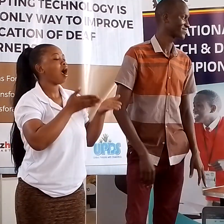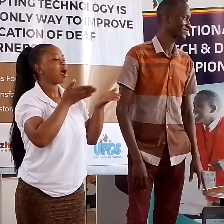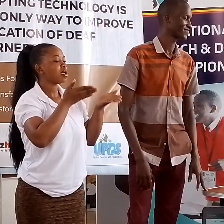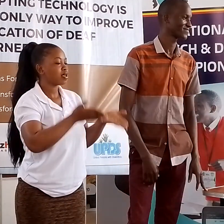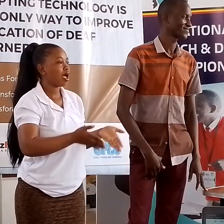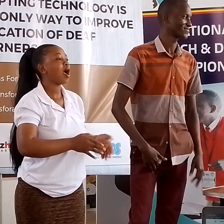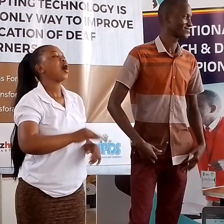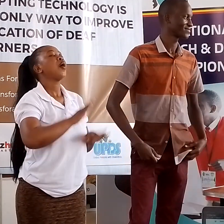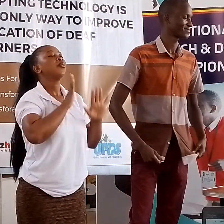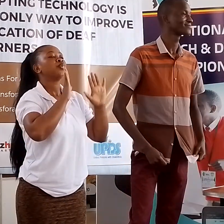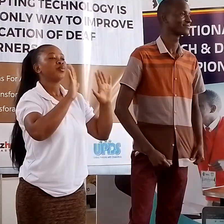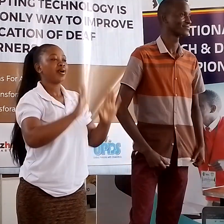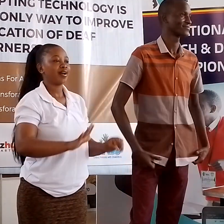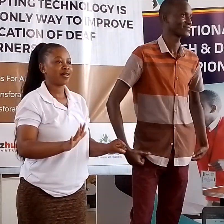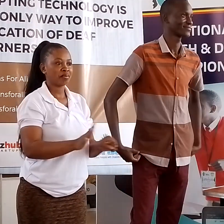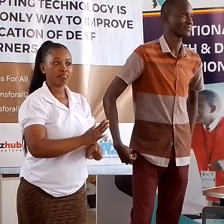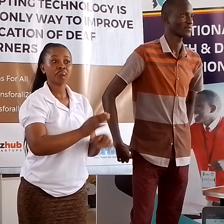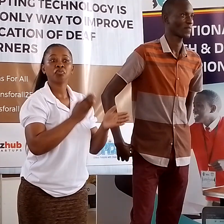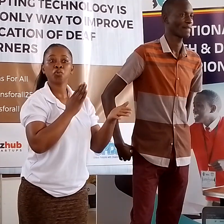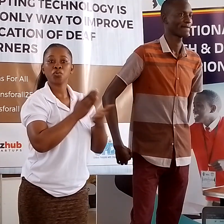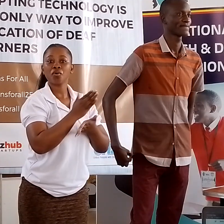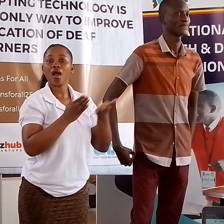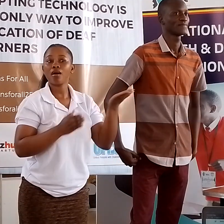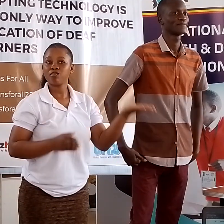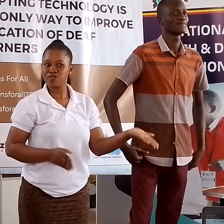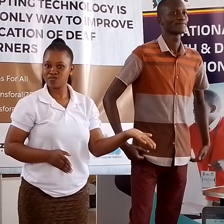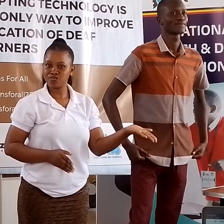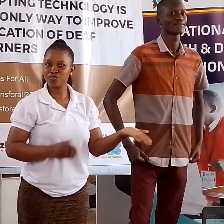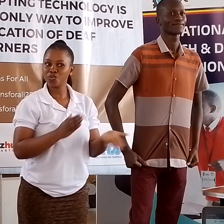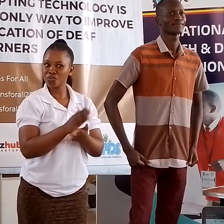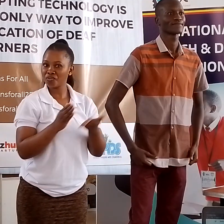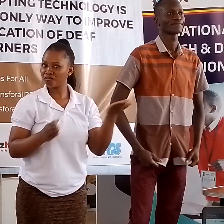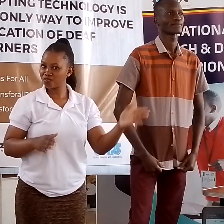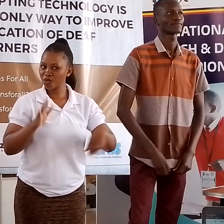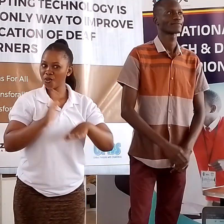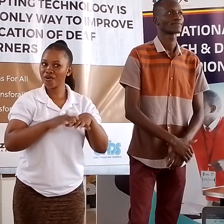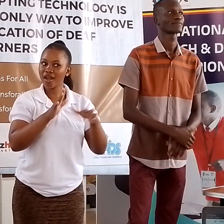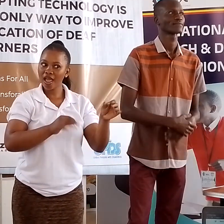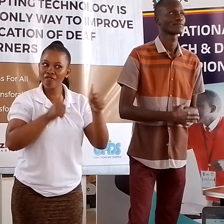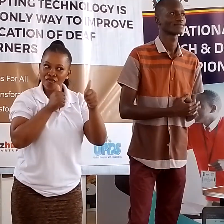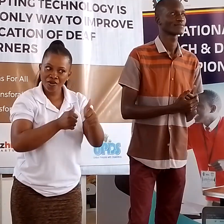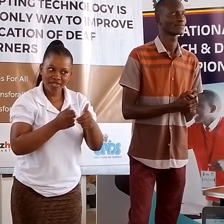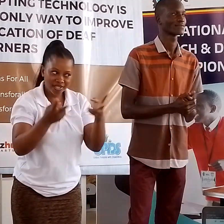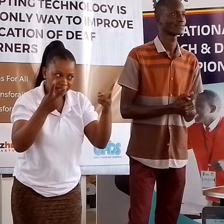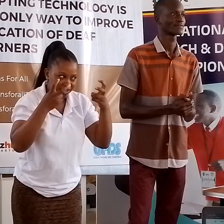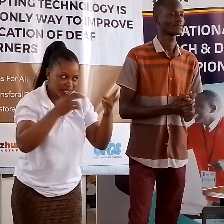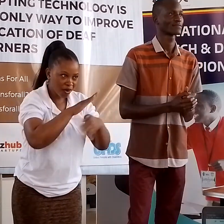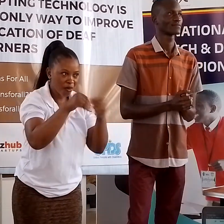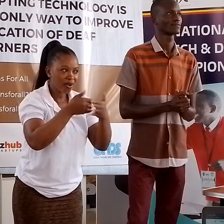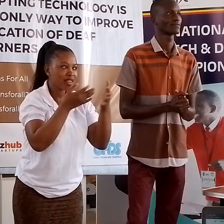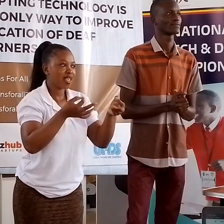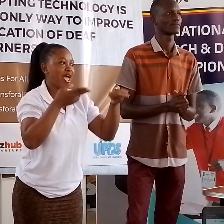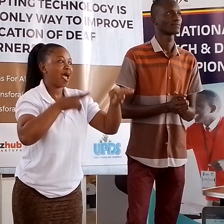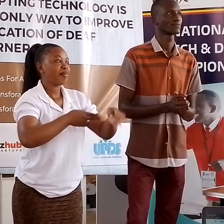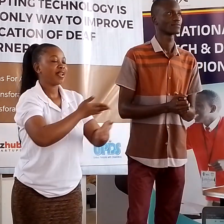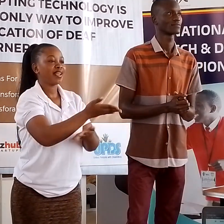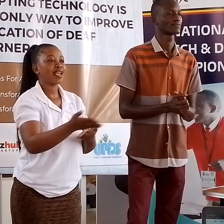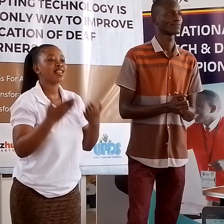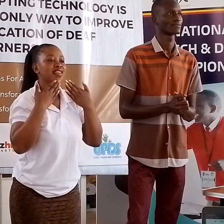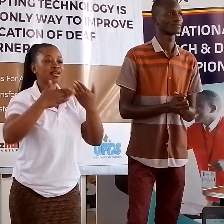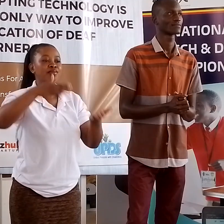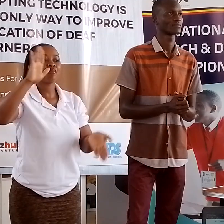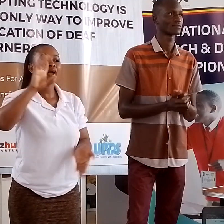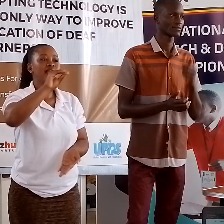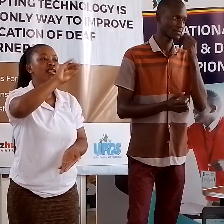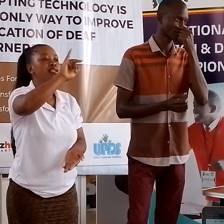are wow. They are there online following us. Thank you so much, Mr. DJ.